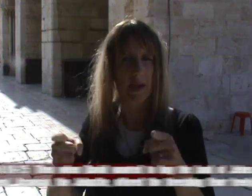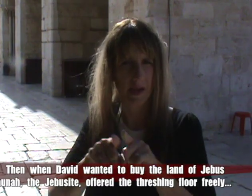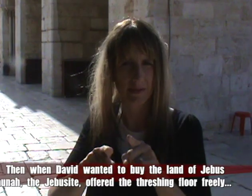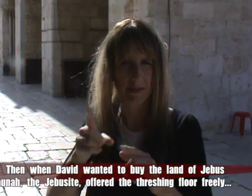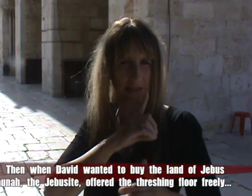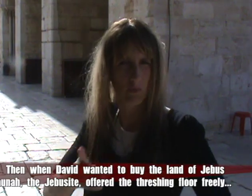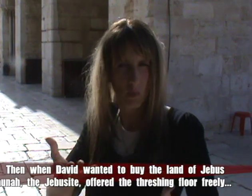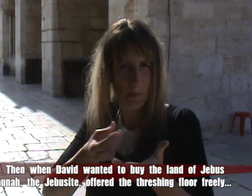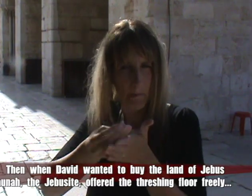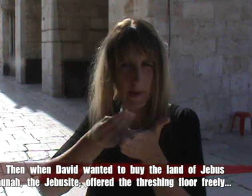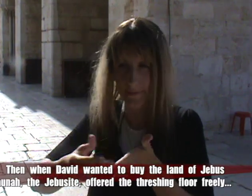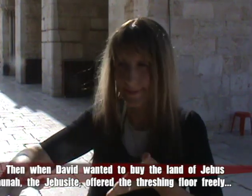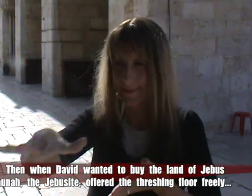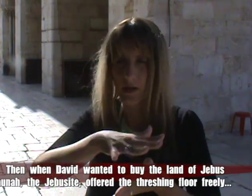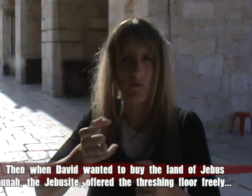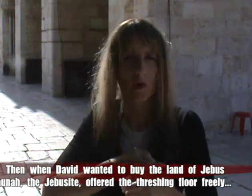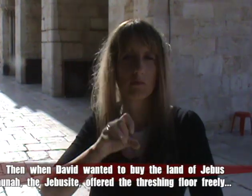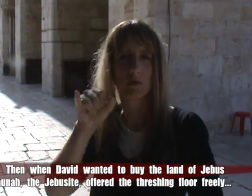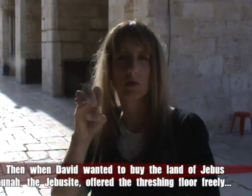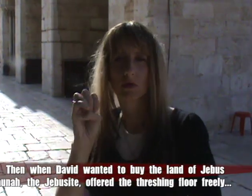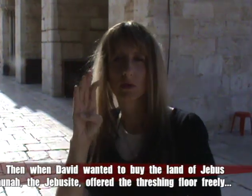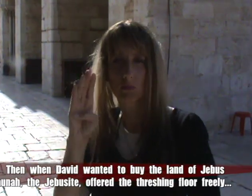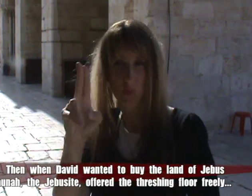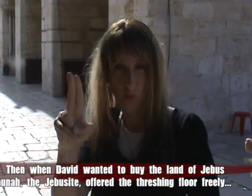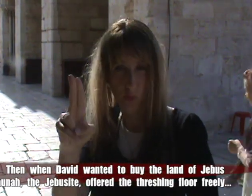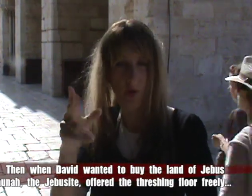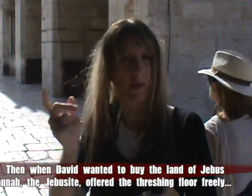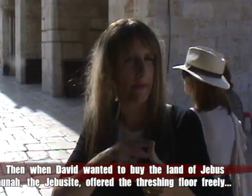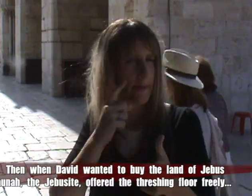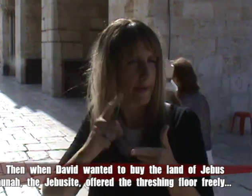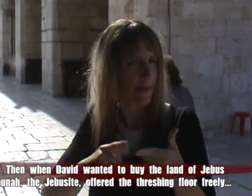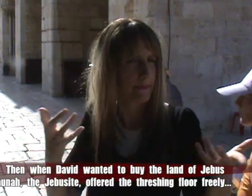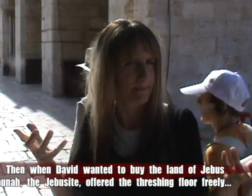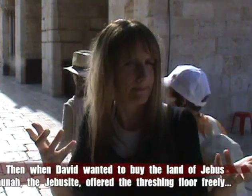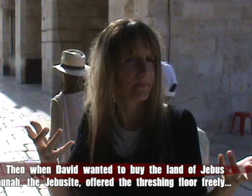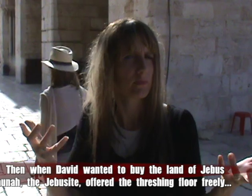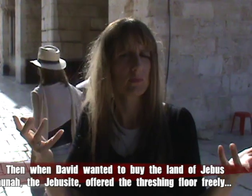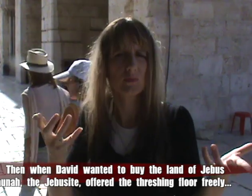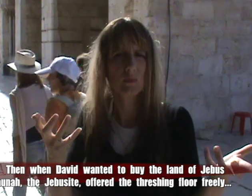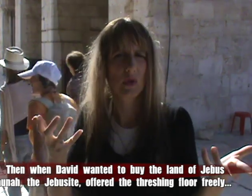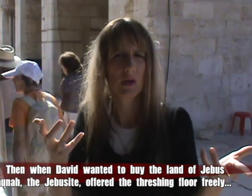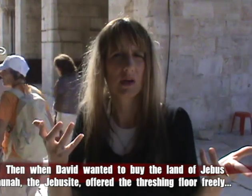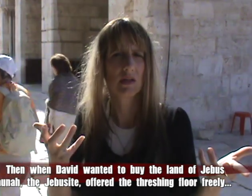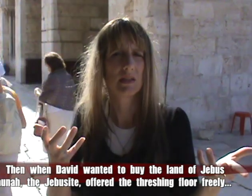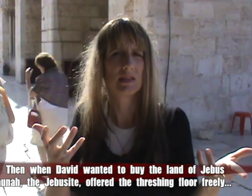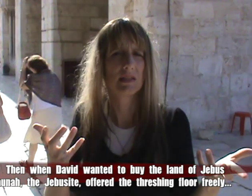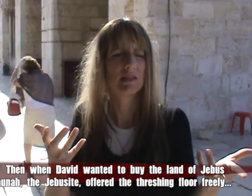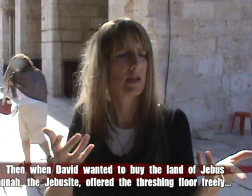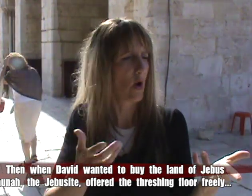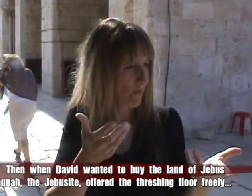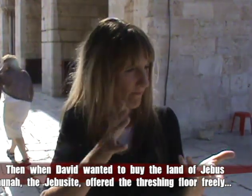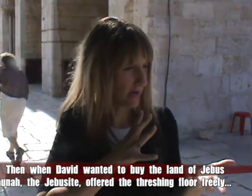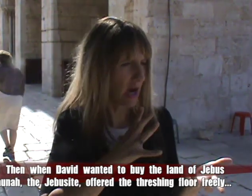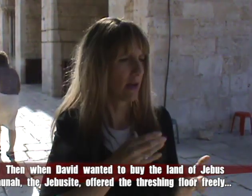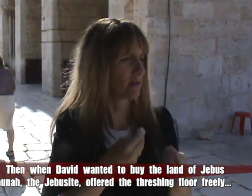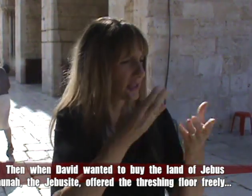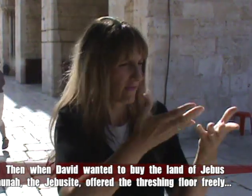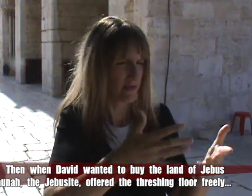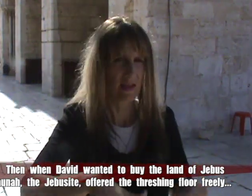of the sky. And then when David wanted to buy the land of the Jebus, Jerusalem, they were willing